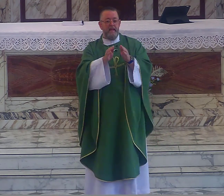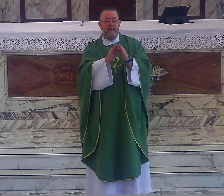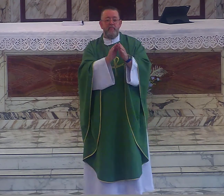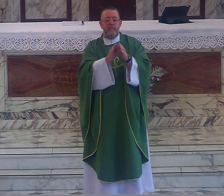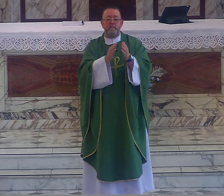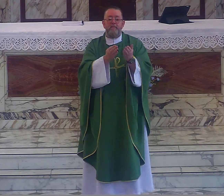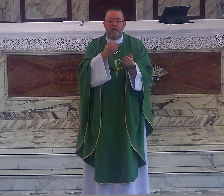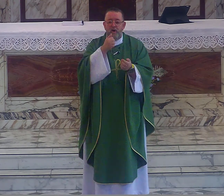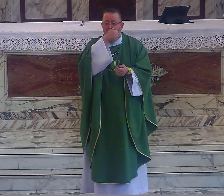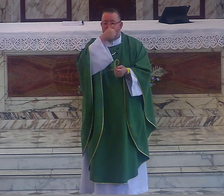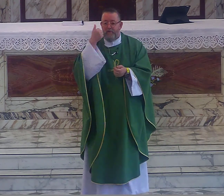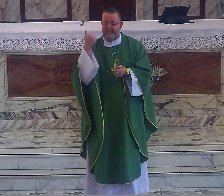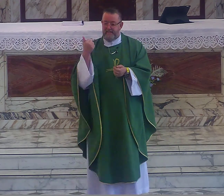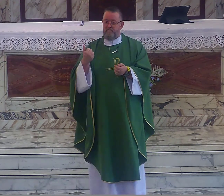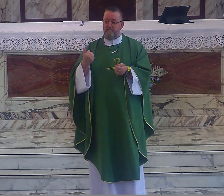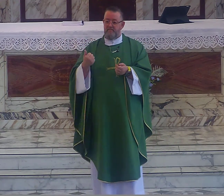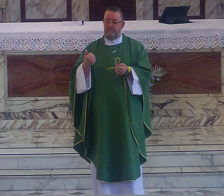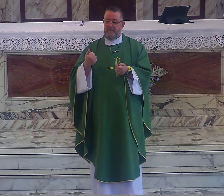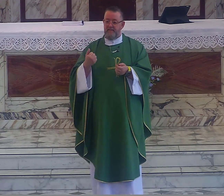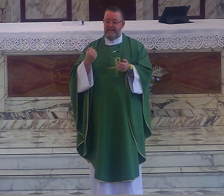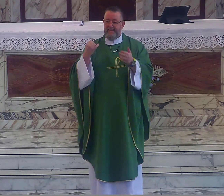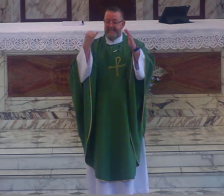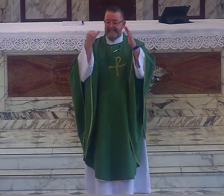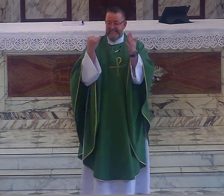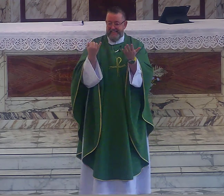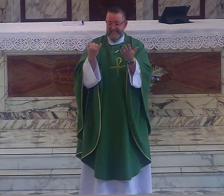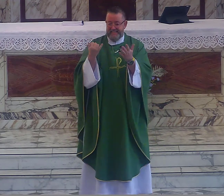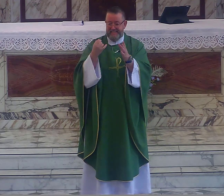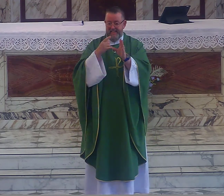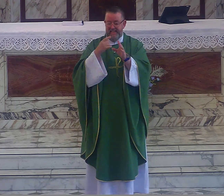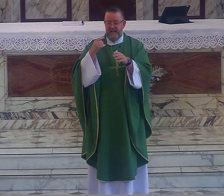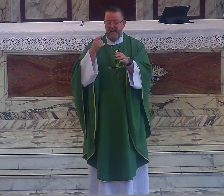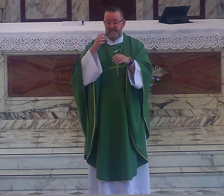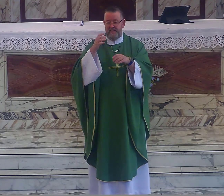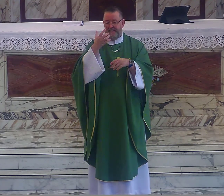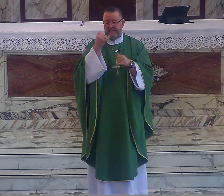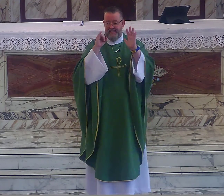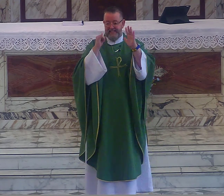So in the Book of Wisdom,